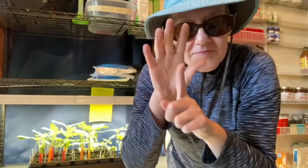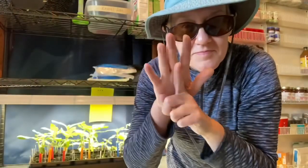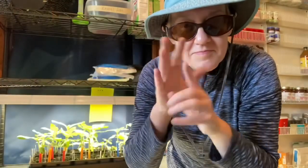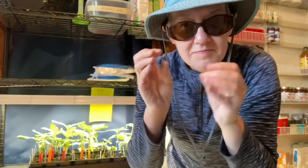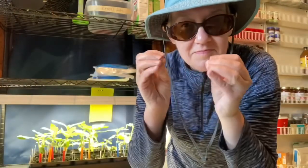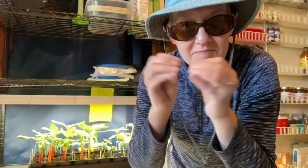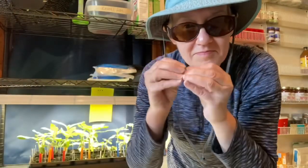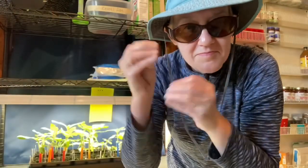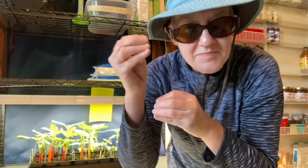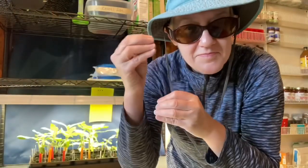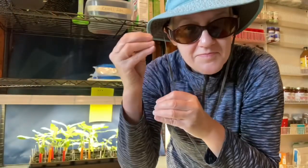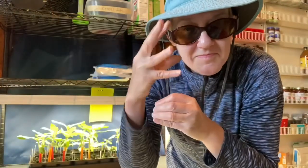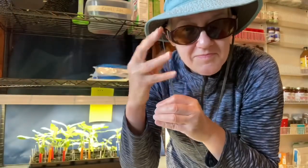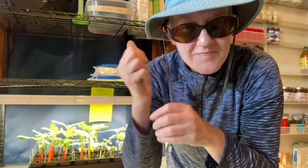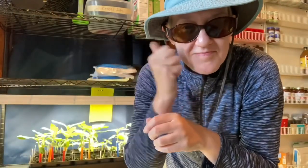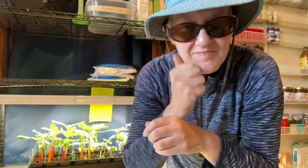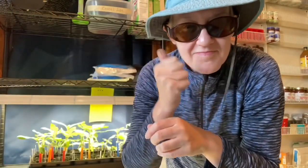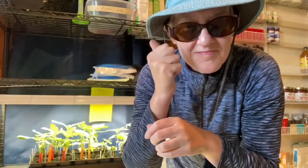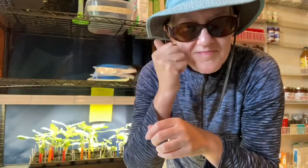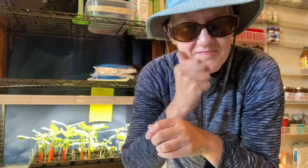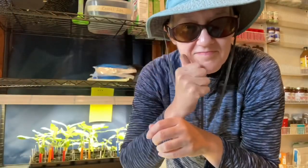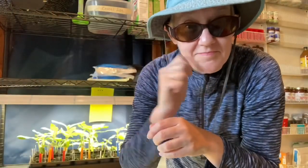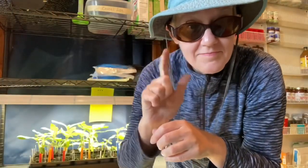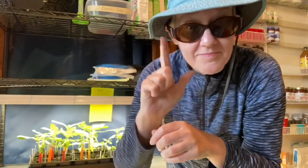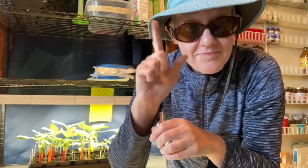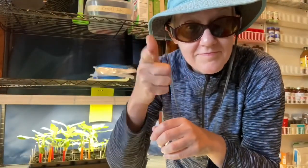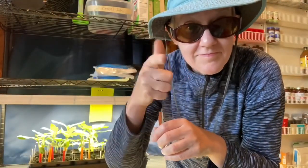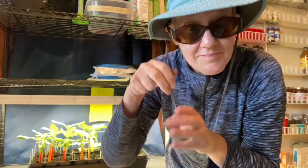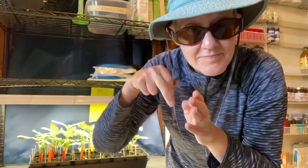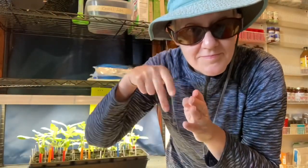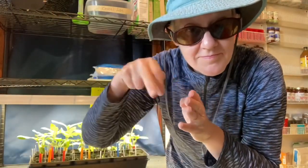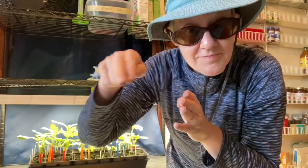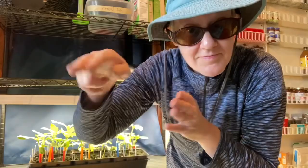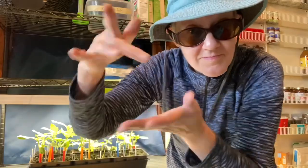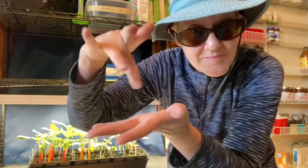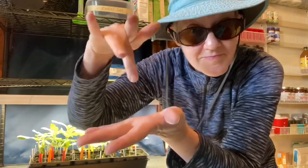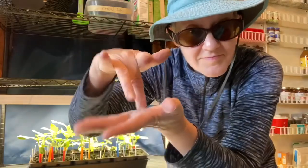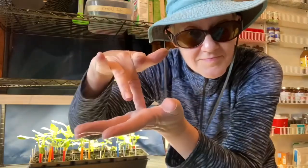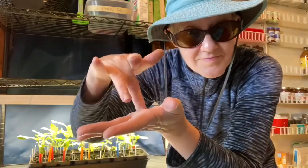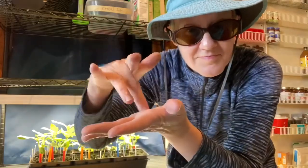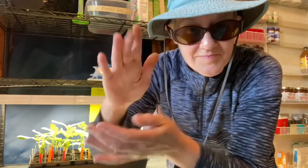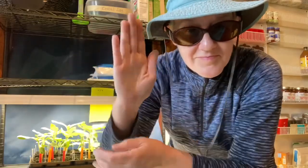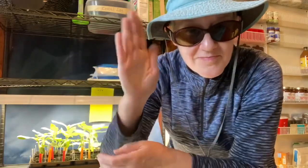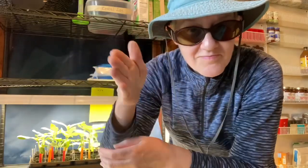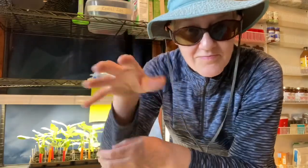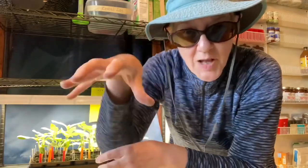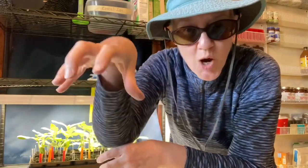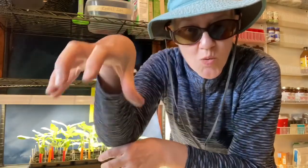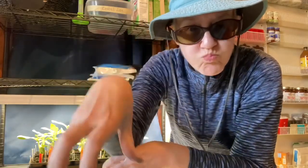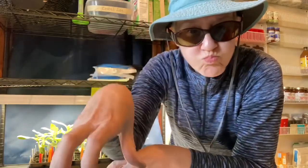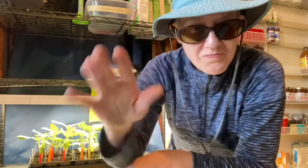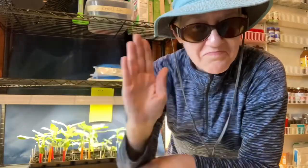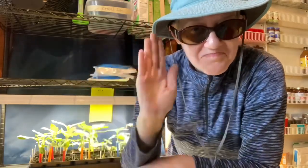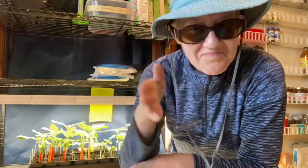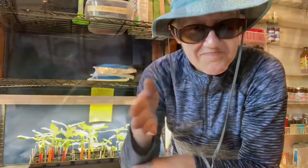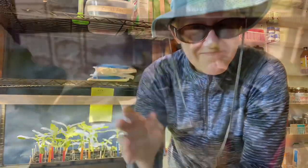We're also going to expose them to more and more sun every day. Later, they'll be out there in the middle of the garden